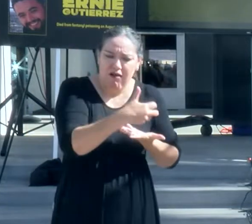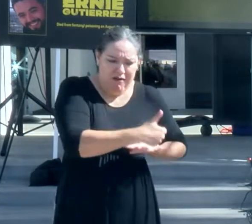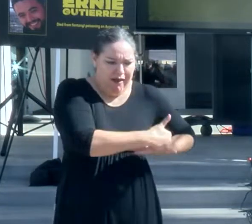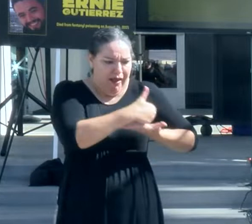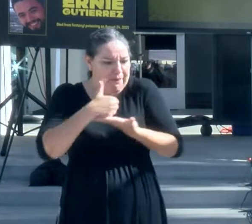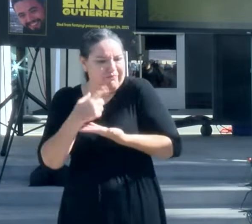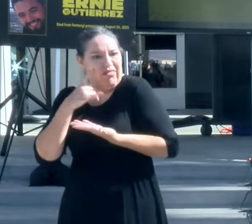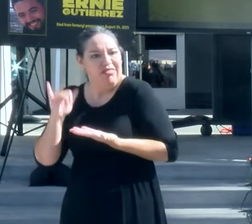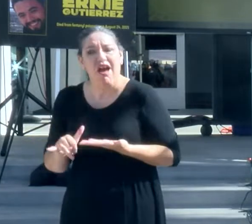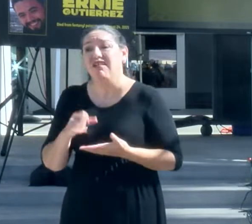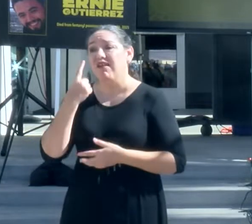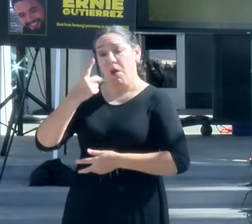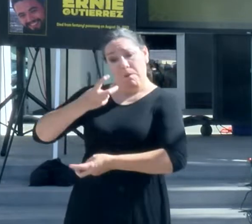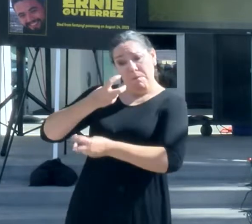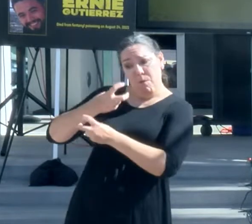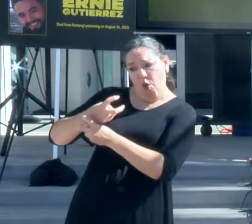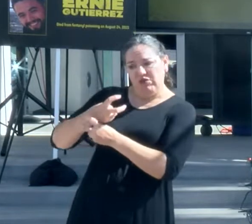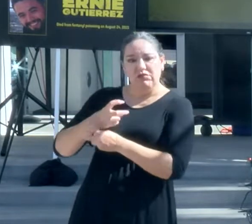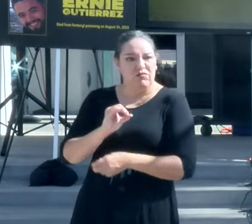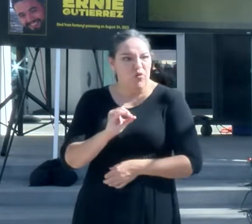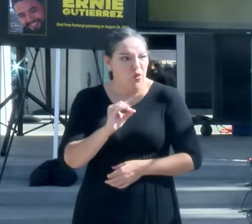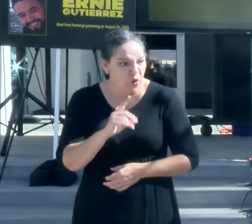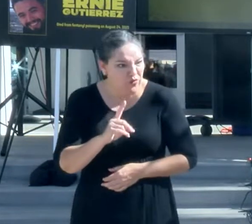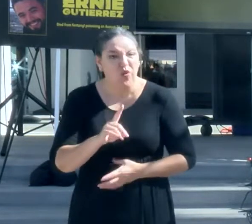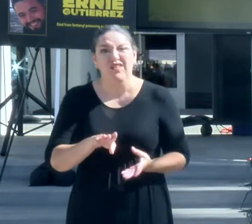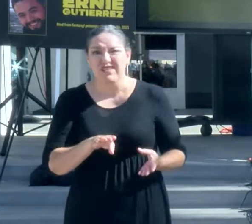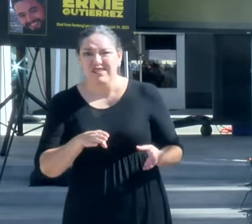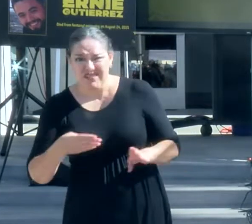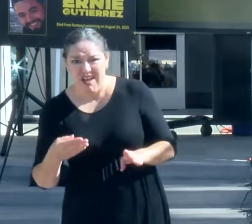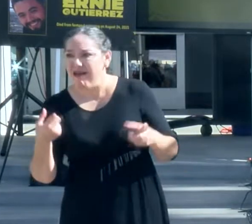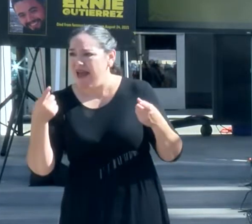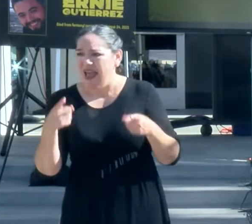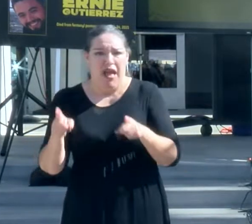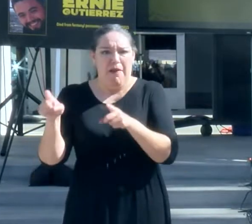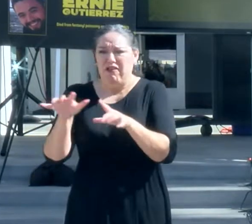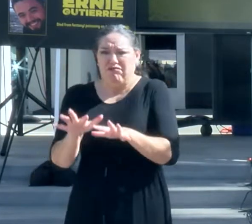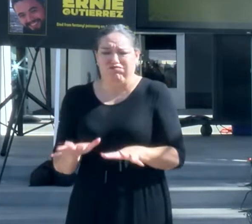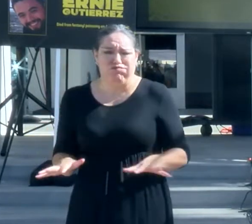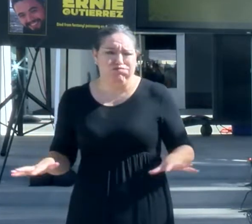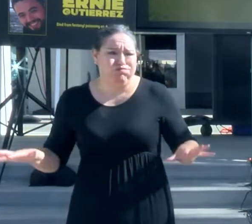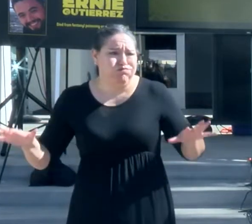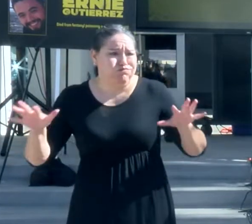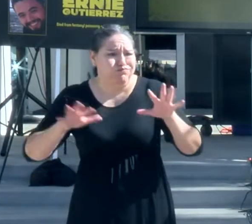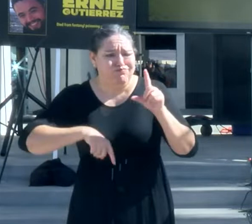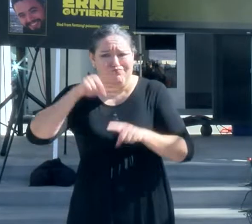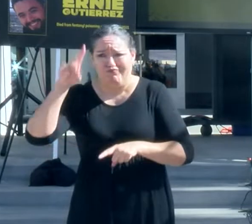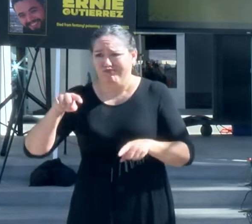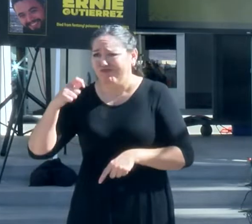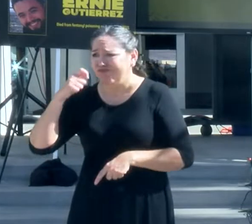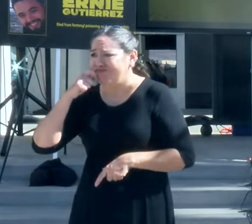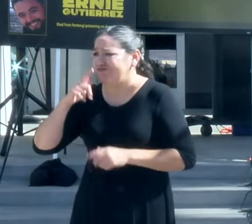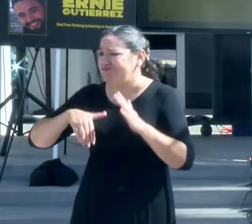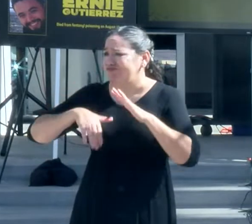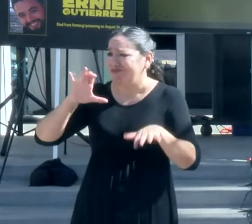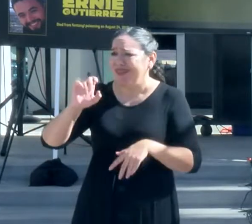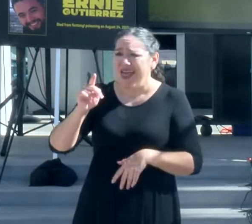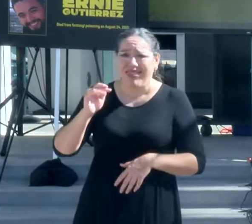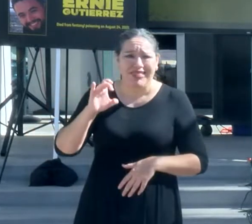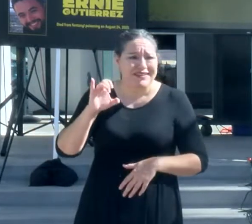Fentanyl poisonings, overdoses, deaths are happening across all racial and ethnic demographics.